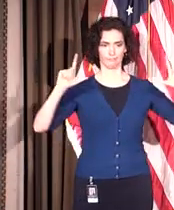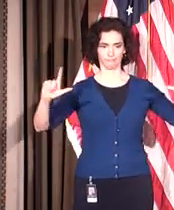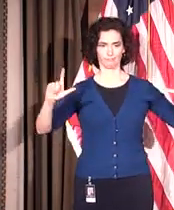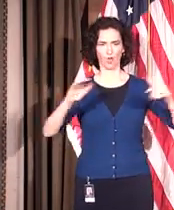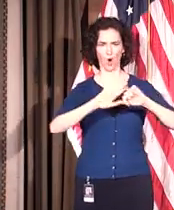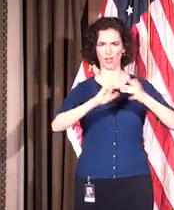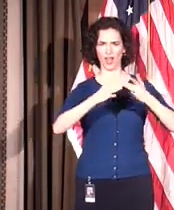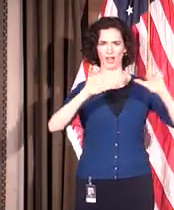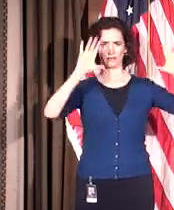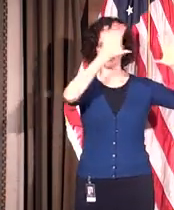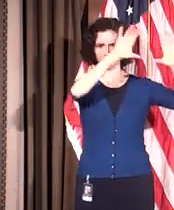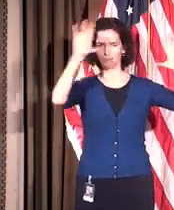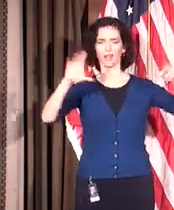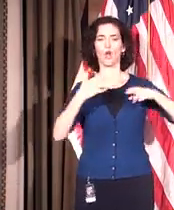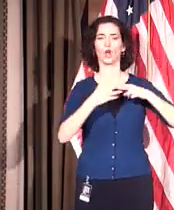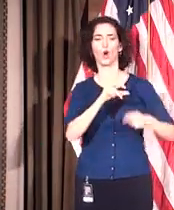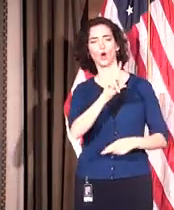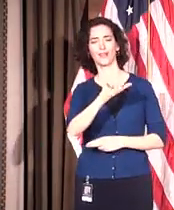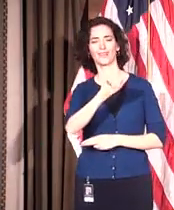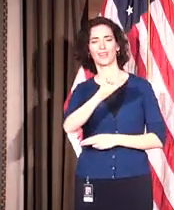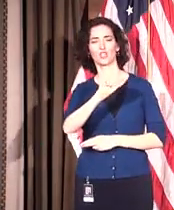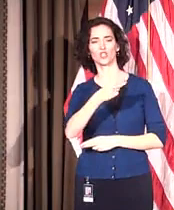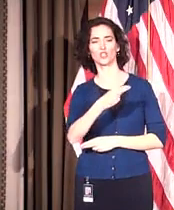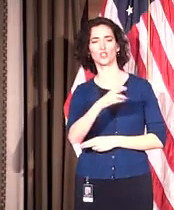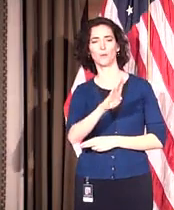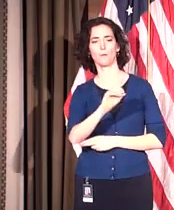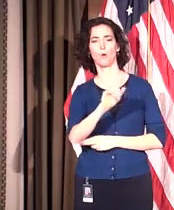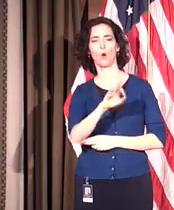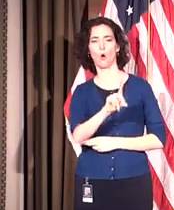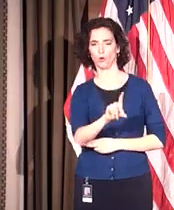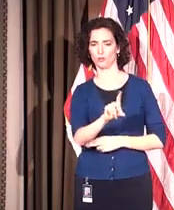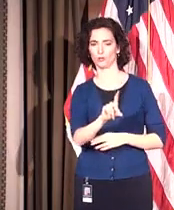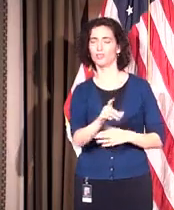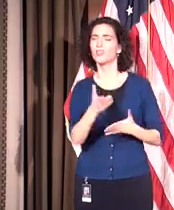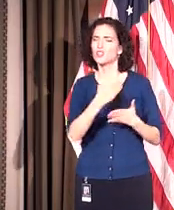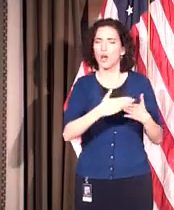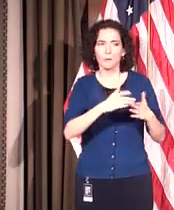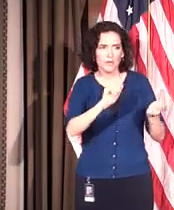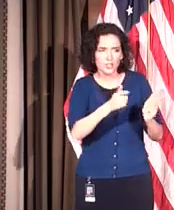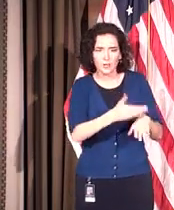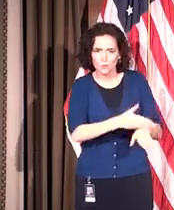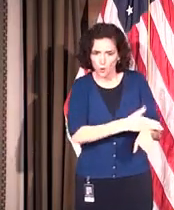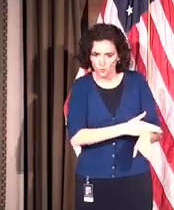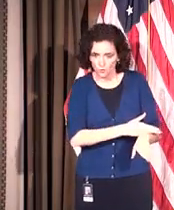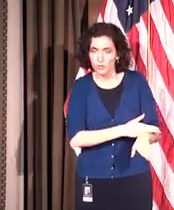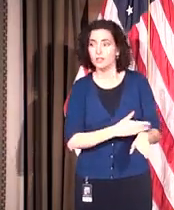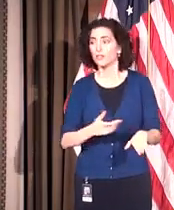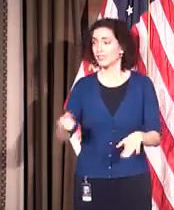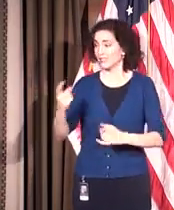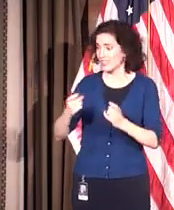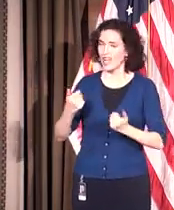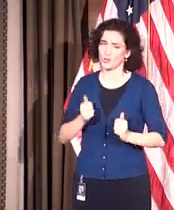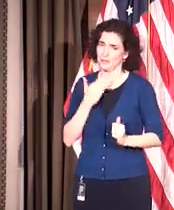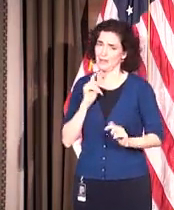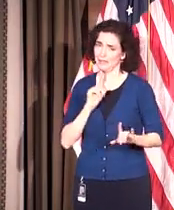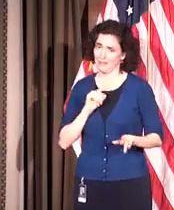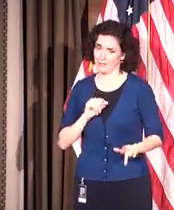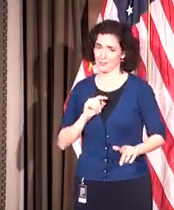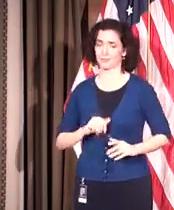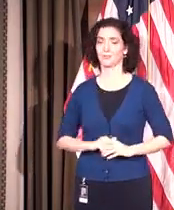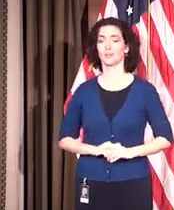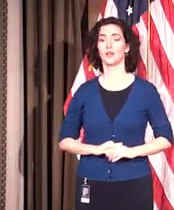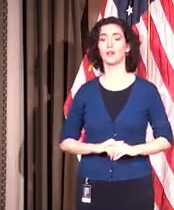improvements that I'll run folks by, and I'll try to do my best to preemptively answer any questions that there might be. The first is that